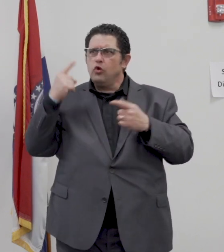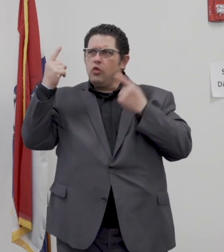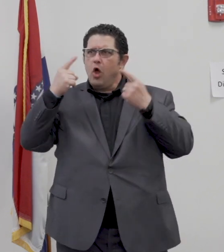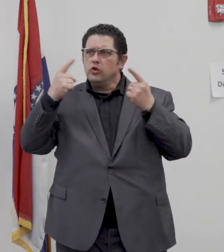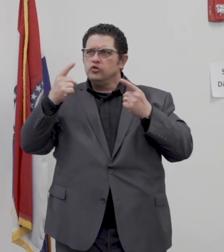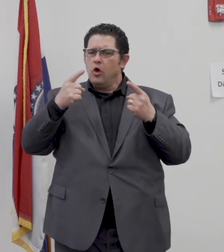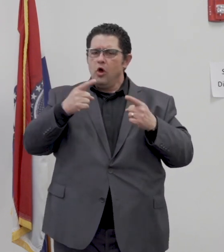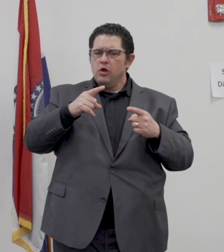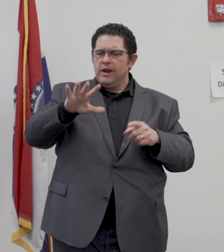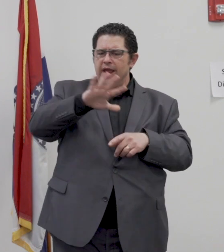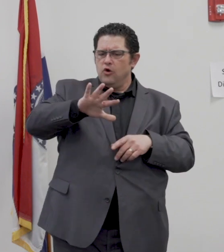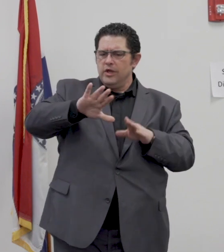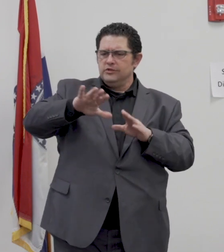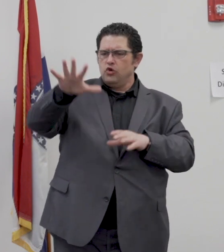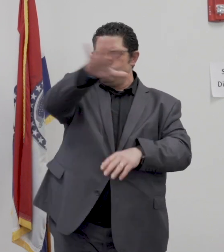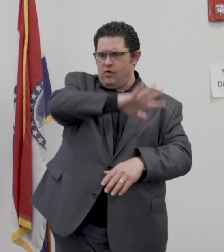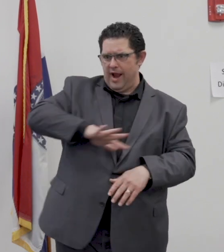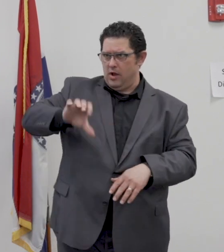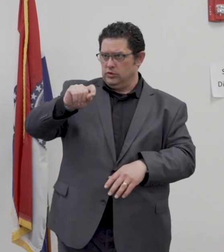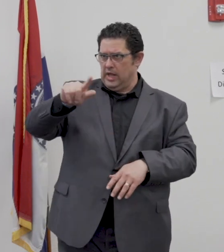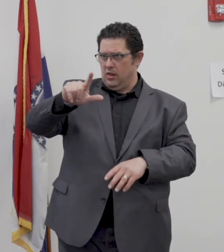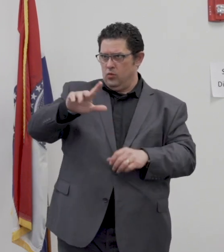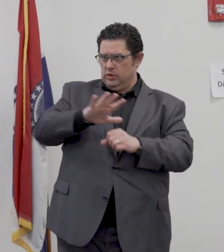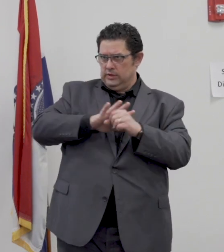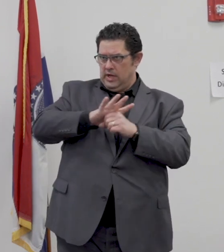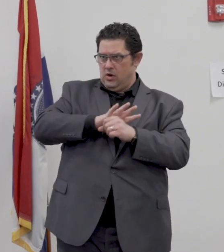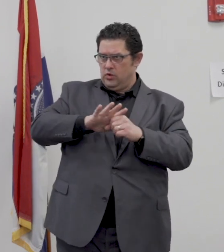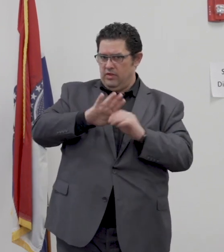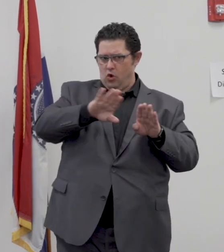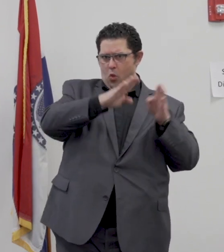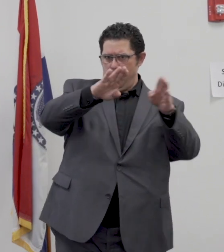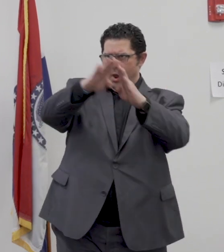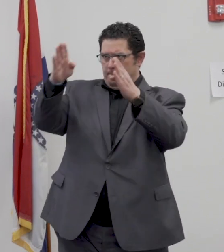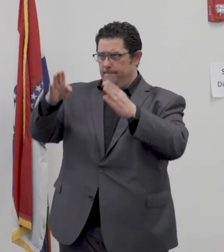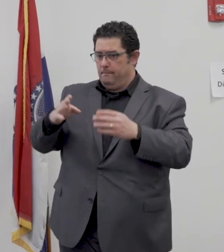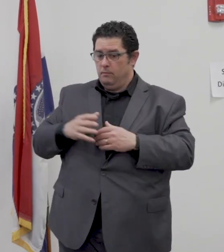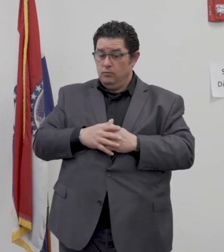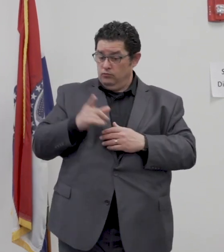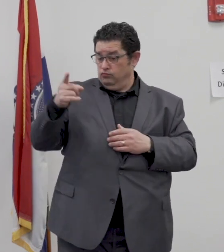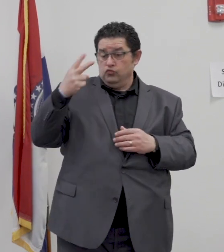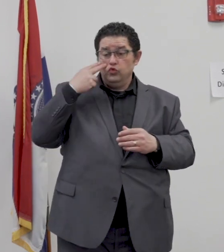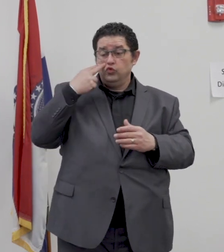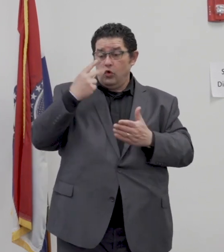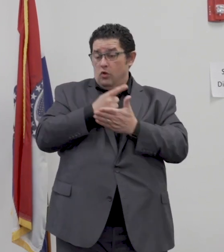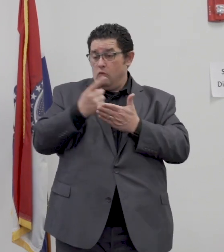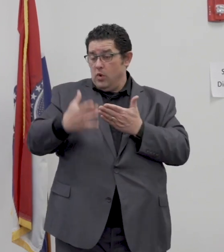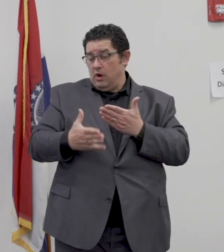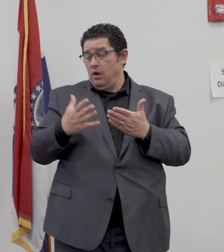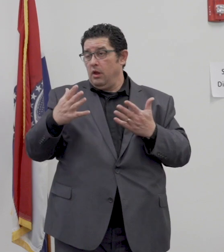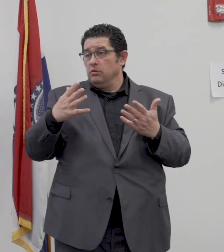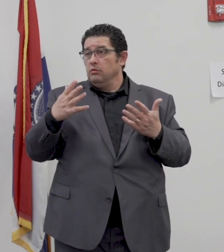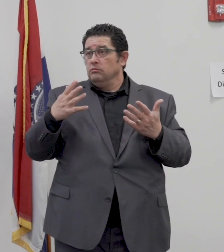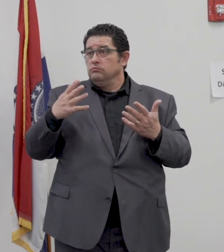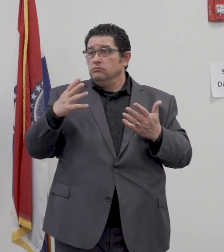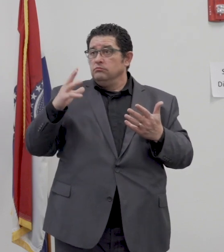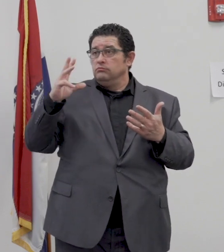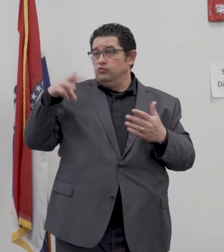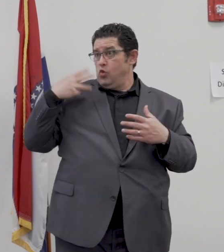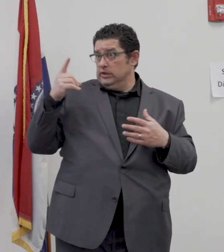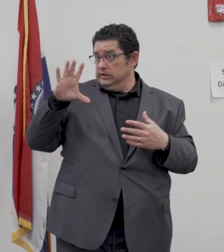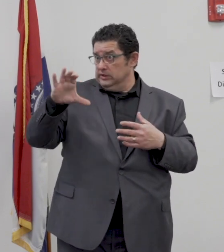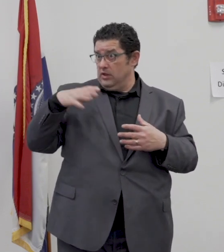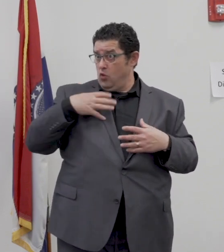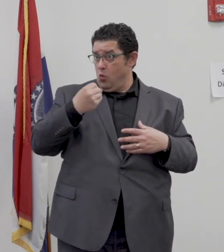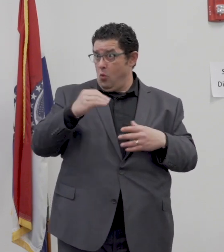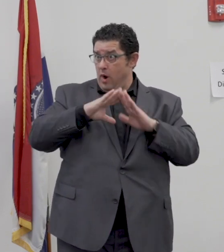not here? Well, you saw over the weekend that at the federal level, the White House has revised their